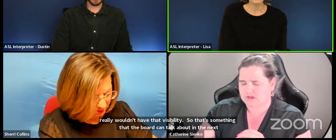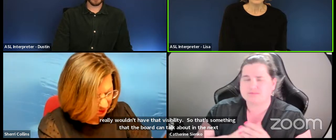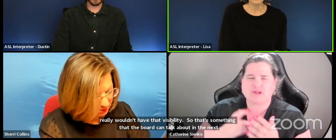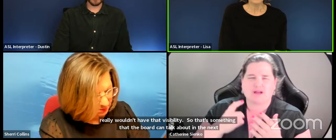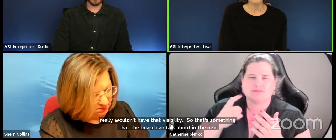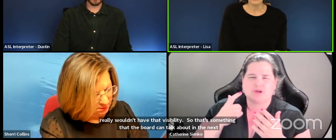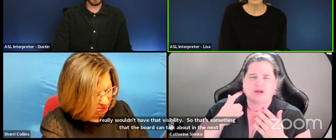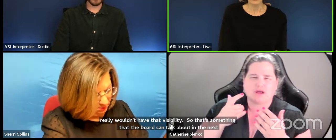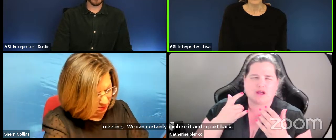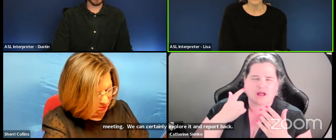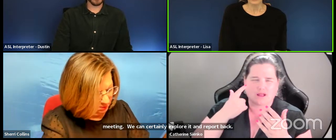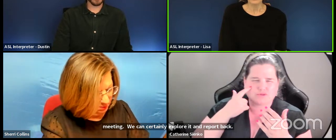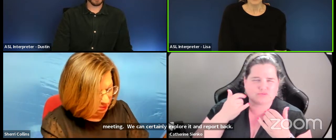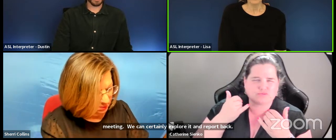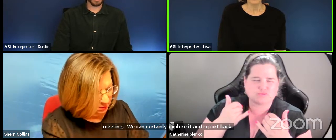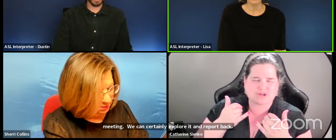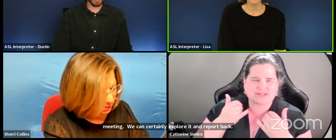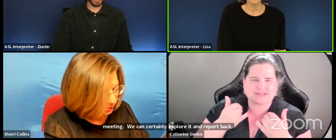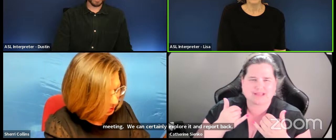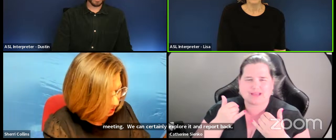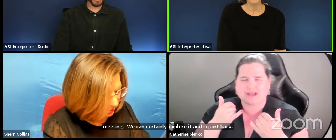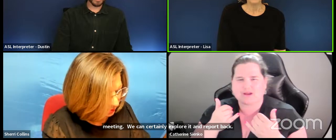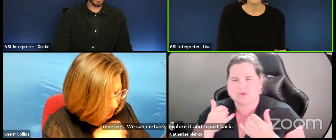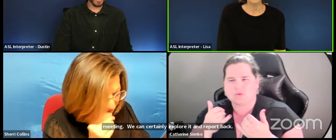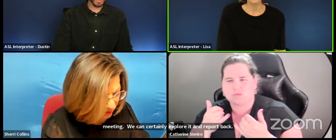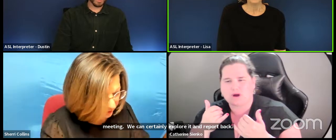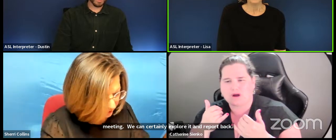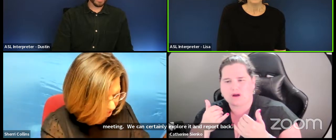Just looking at some dates here, for example.